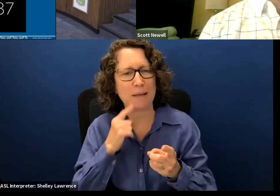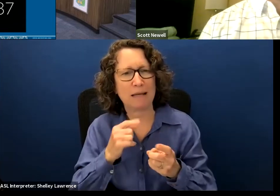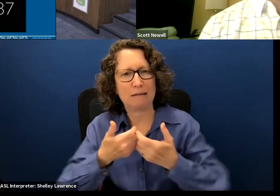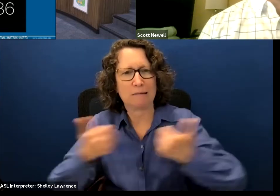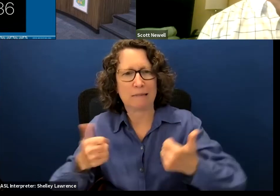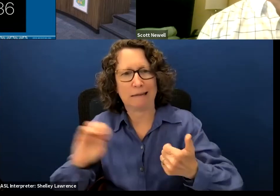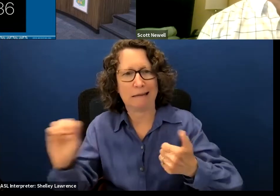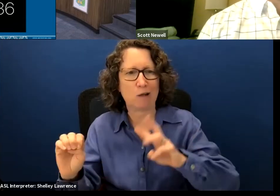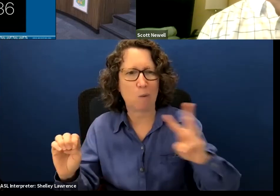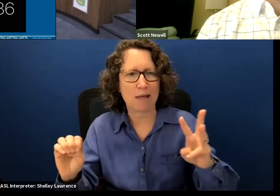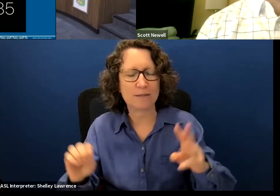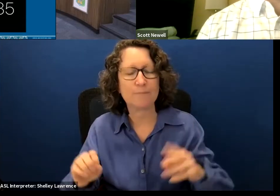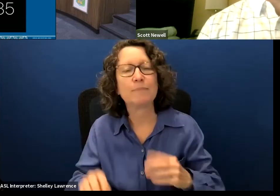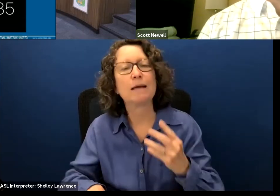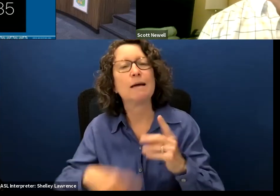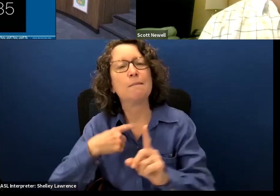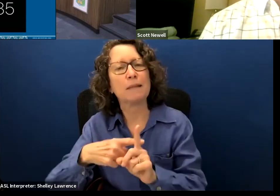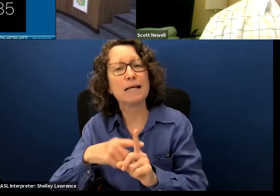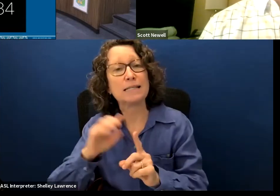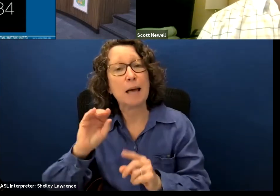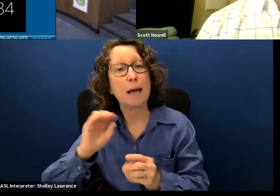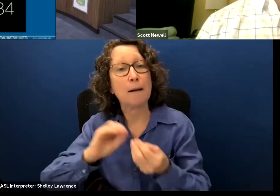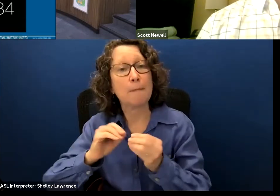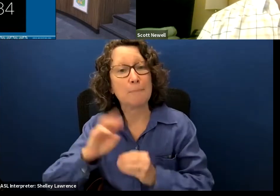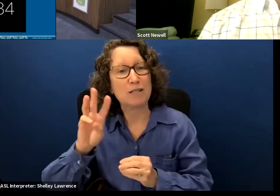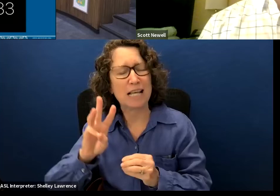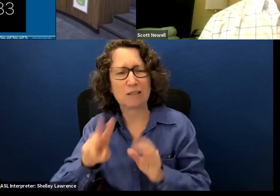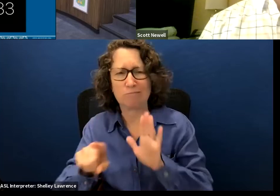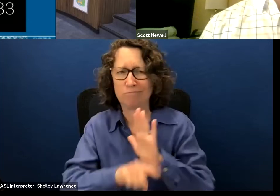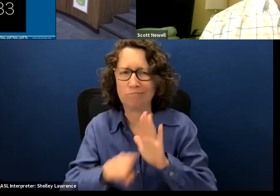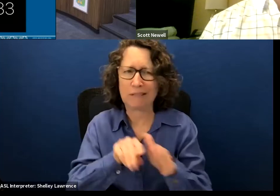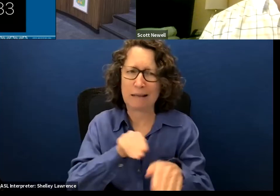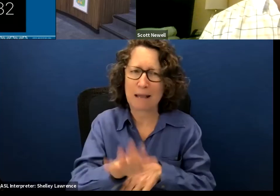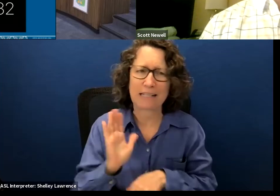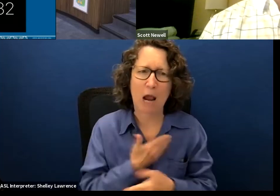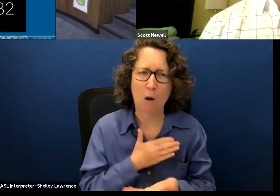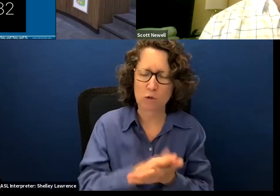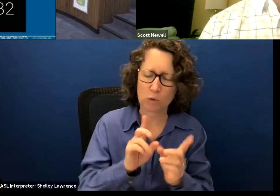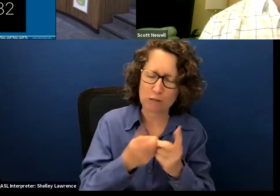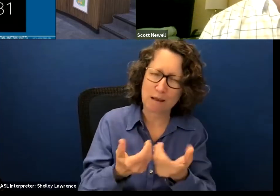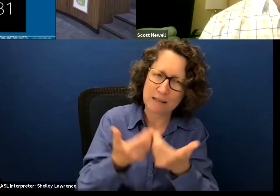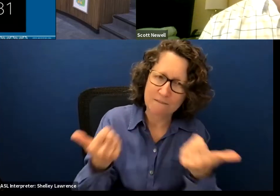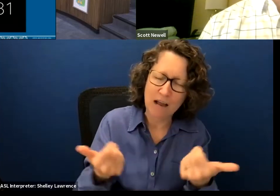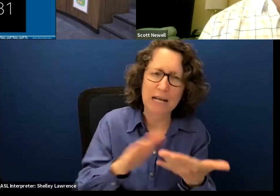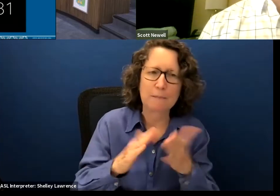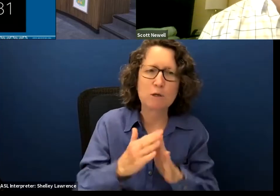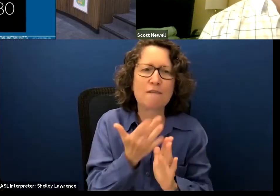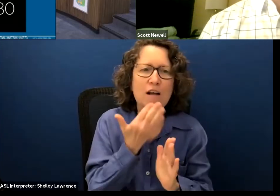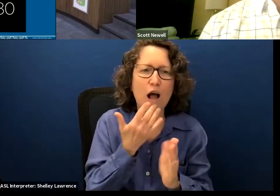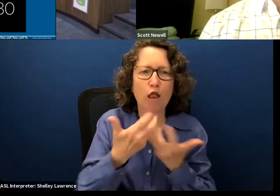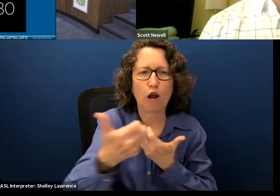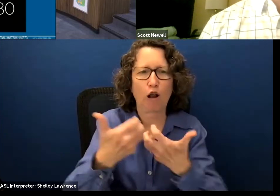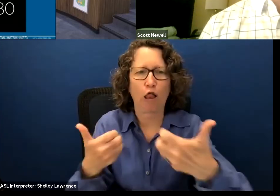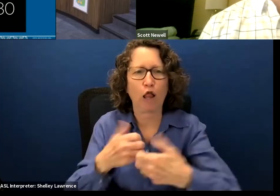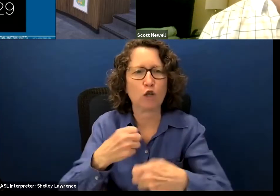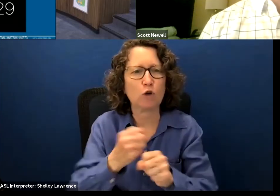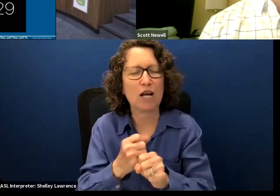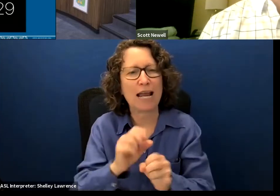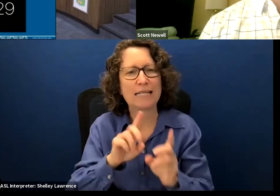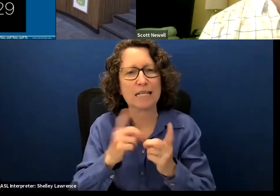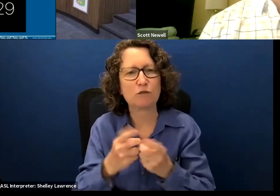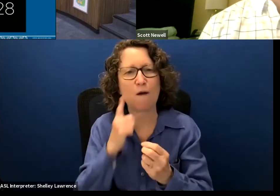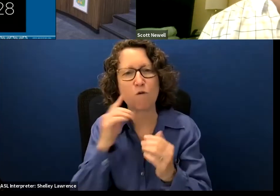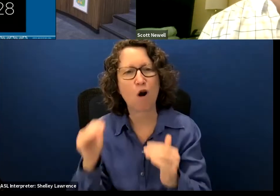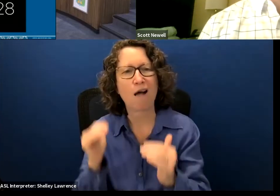Side. Additionally, Map 6 would negatively impact our school district by dividing communities of color in order to create districts for